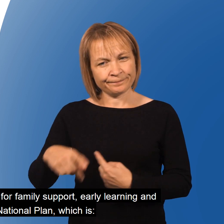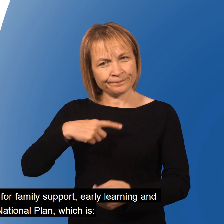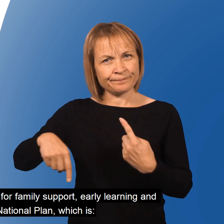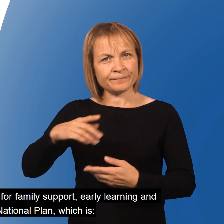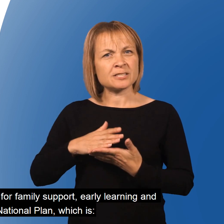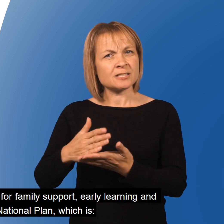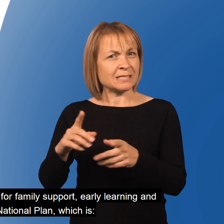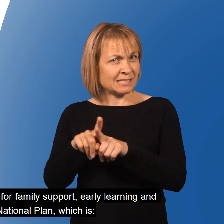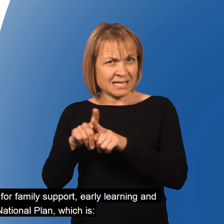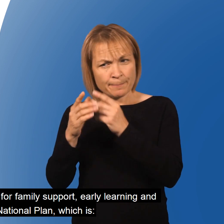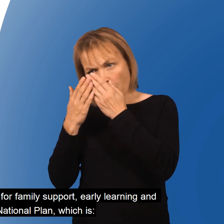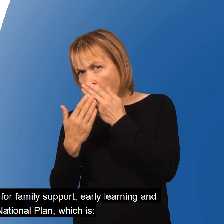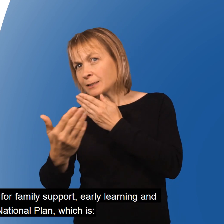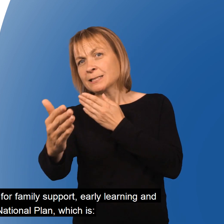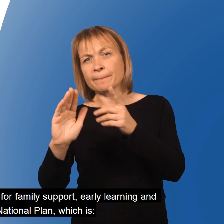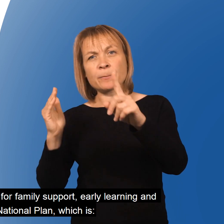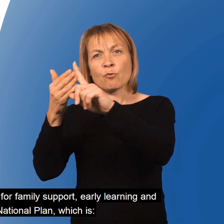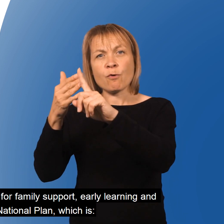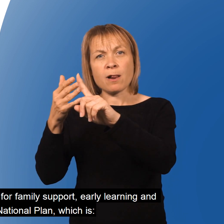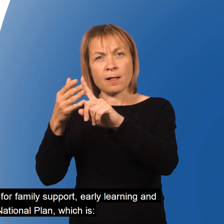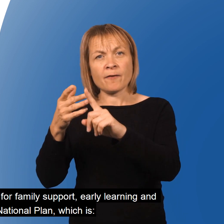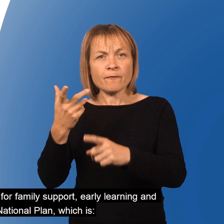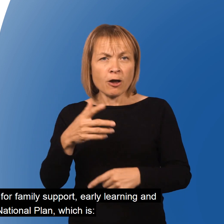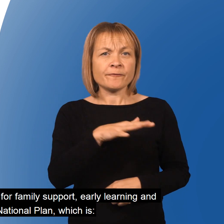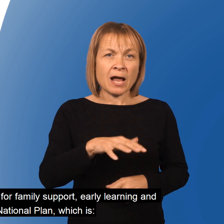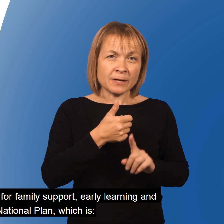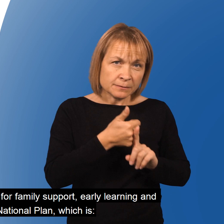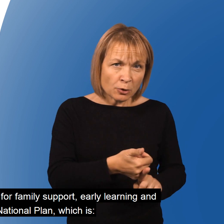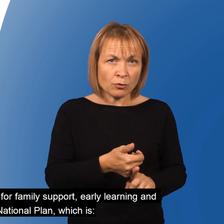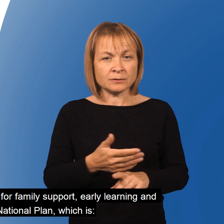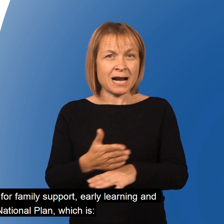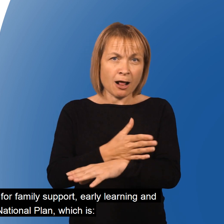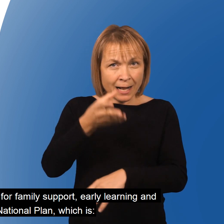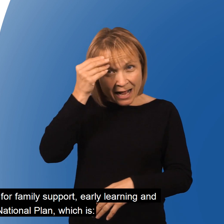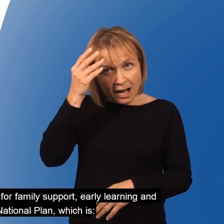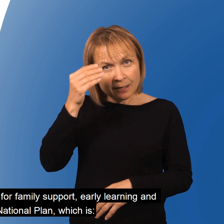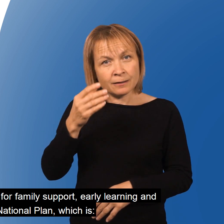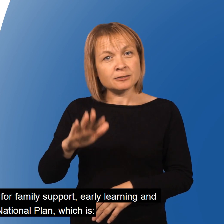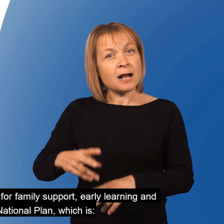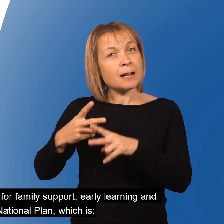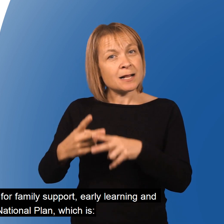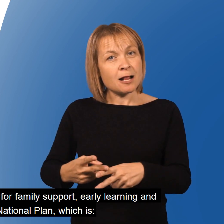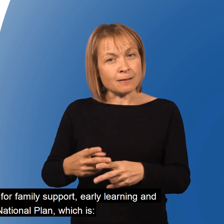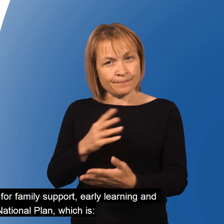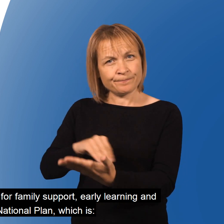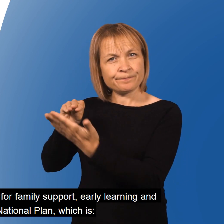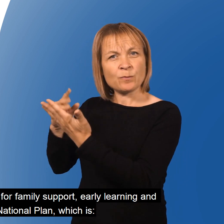We share the long-term goal for family support, early learning and childcare set out in the BSL National